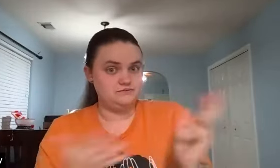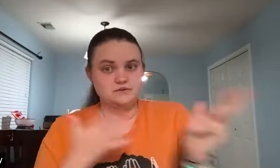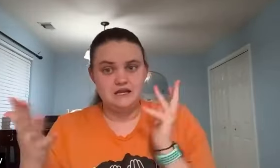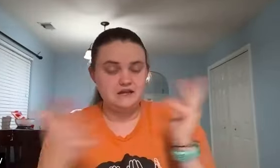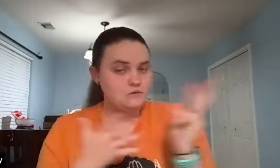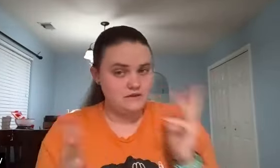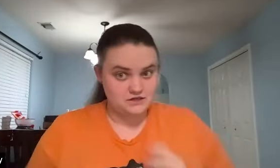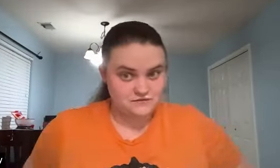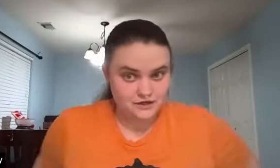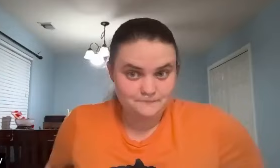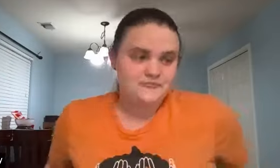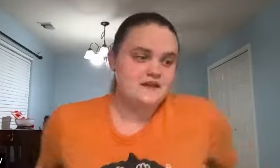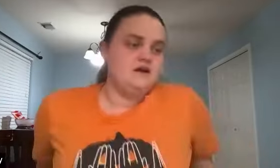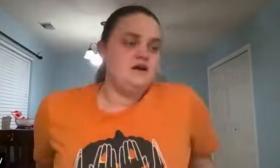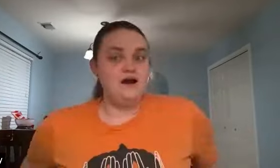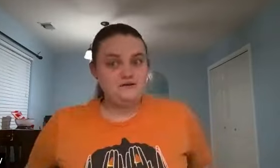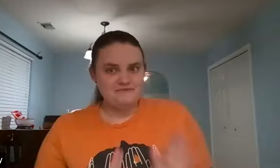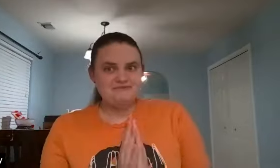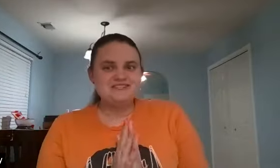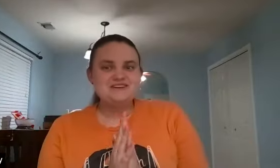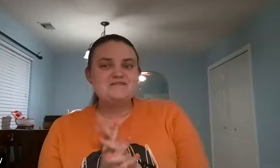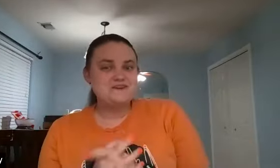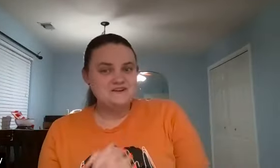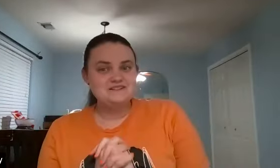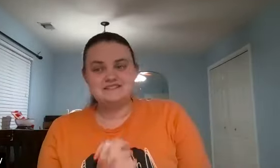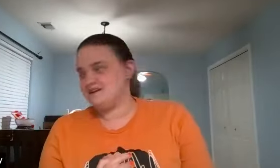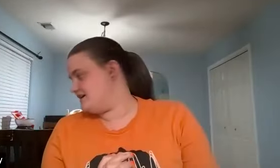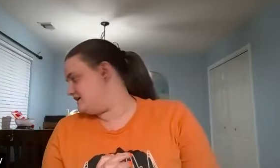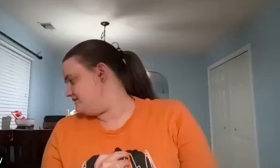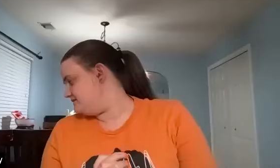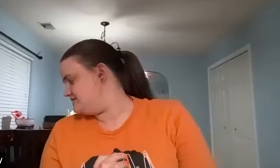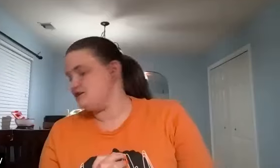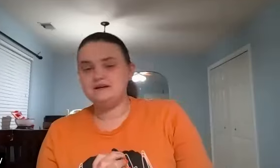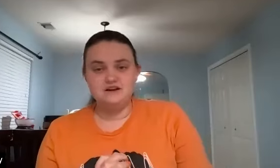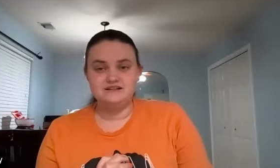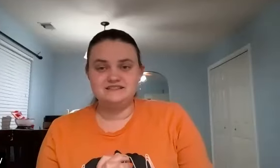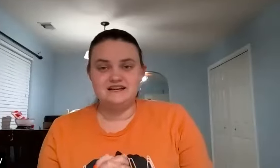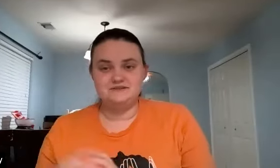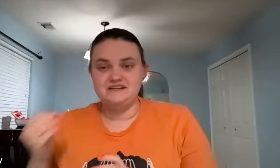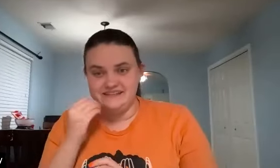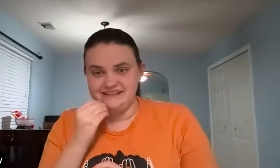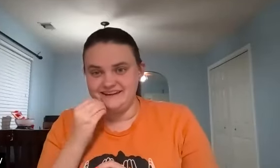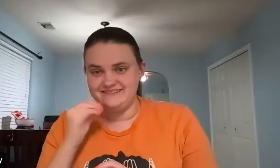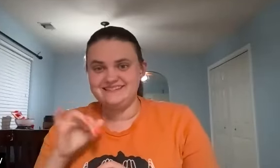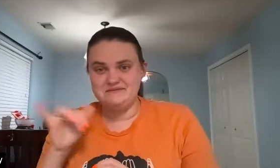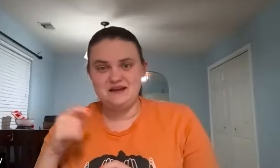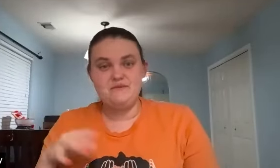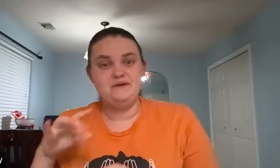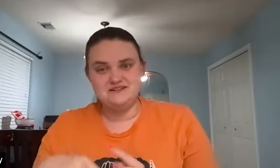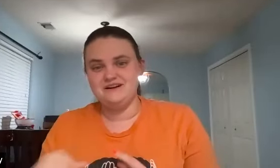So either way that works for you. Okay, so the first sign, sorry, my dog decided he was going to eat at the same time that we started.